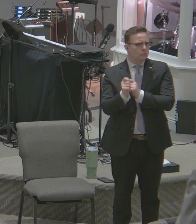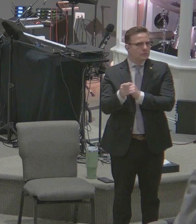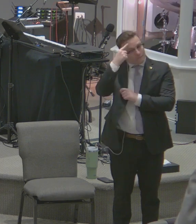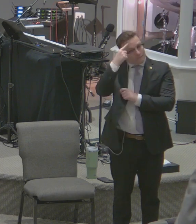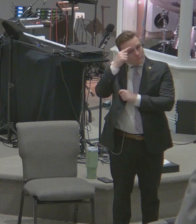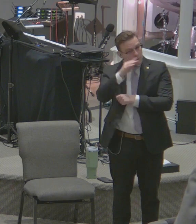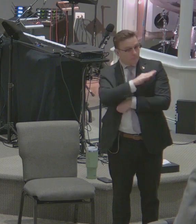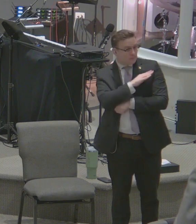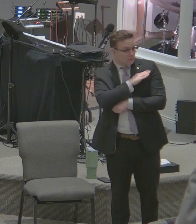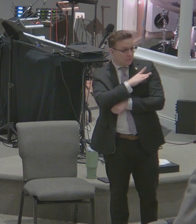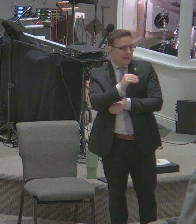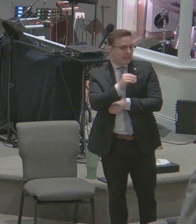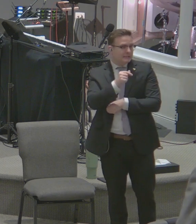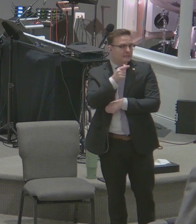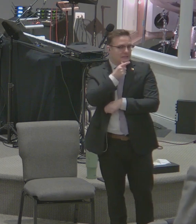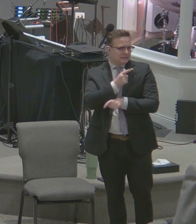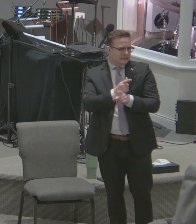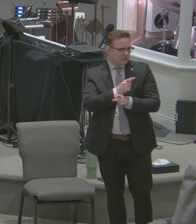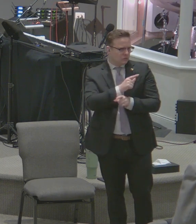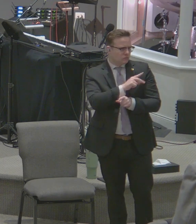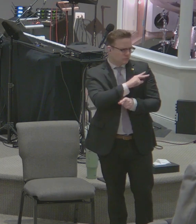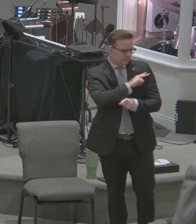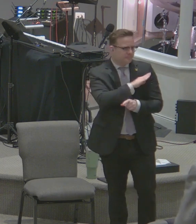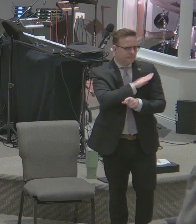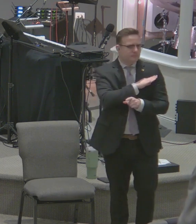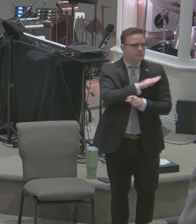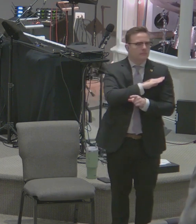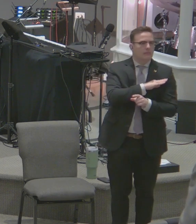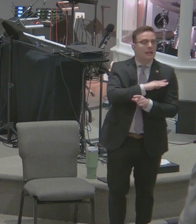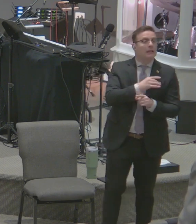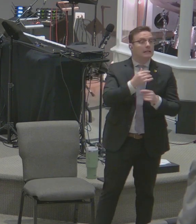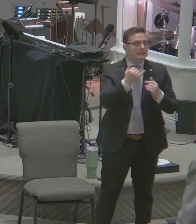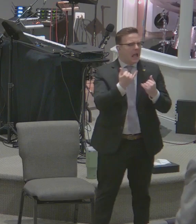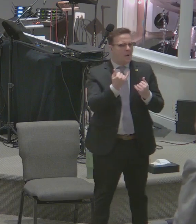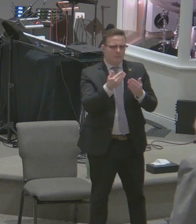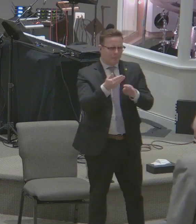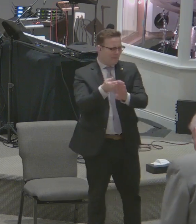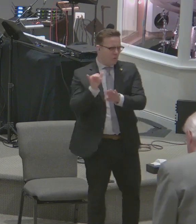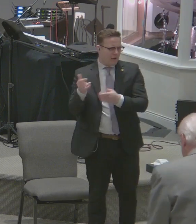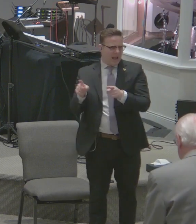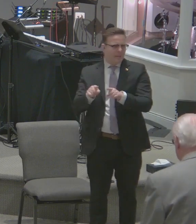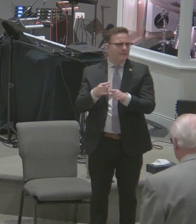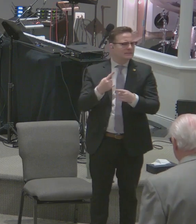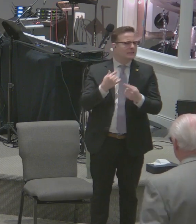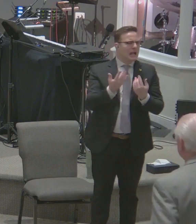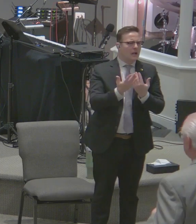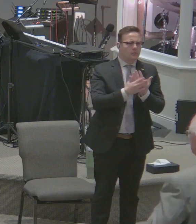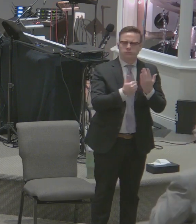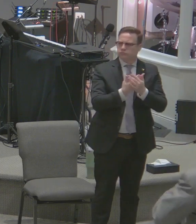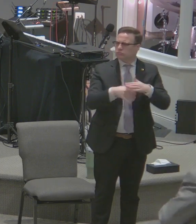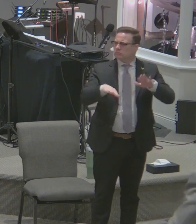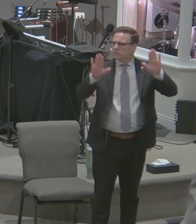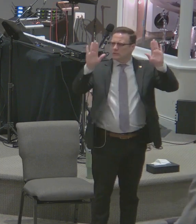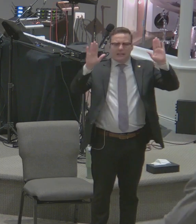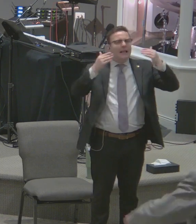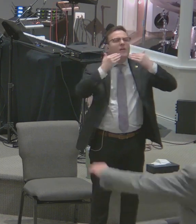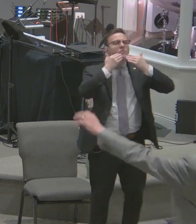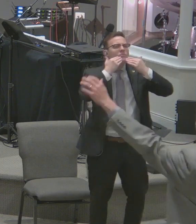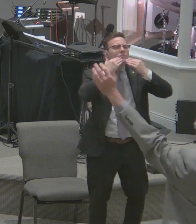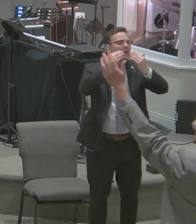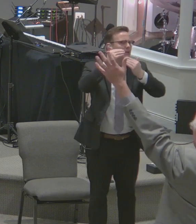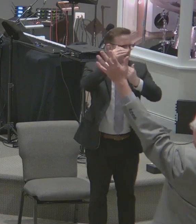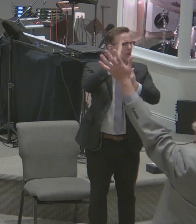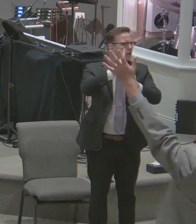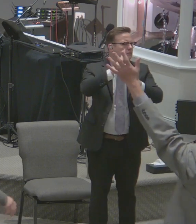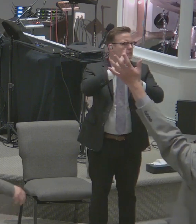Bishop and Sister Bishop. But as he does, would you just lift your hands? And I just want you, it doesn't have to be loud, but let's give thanks to